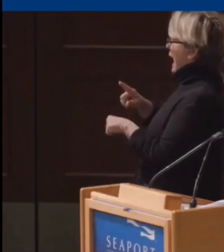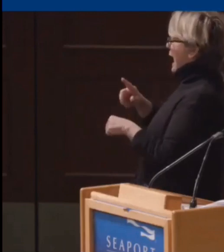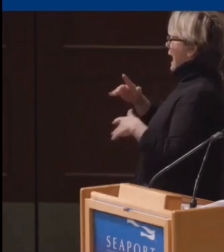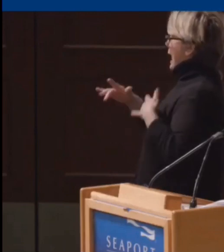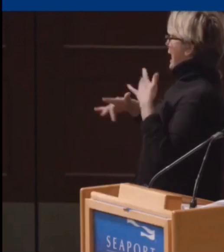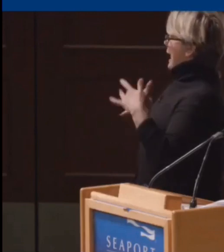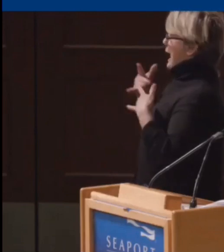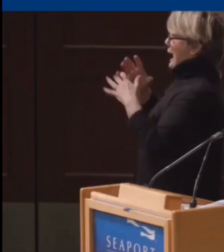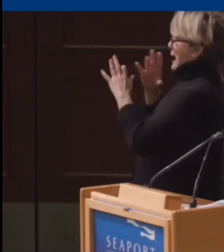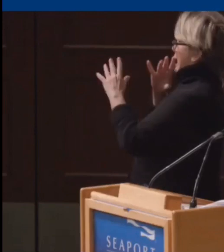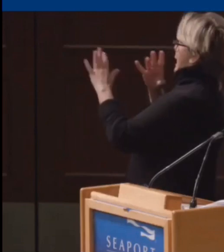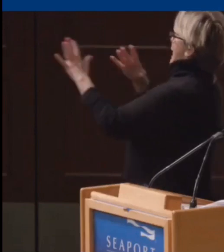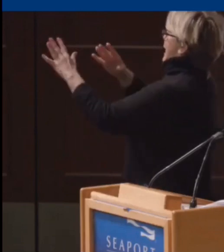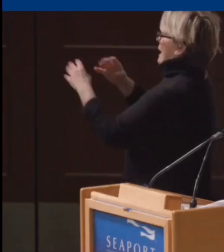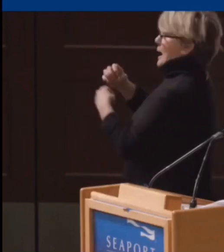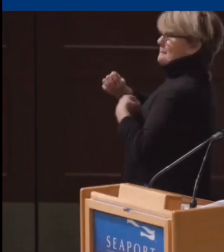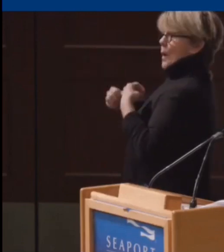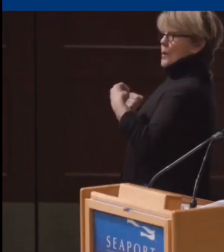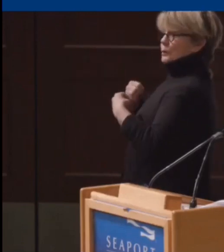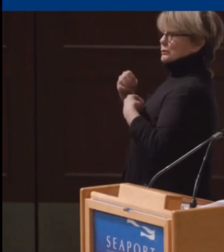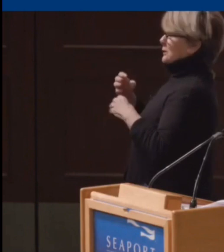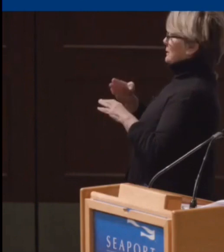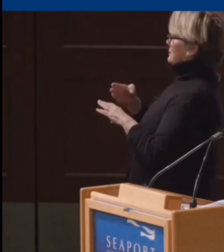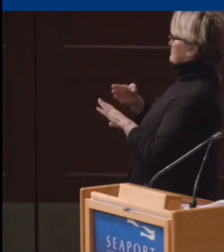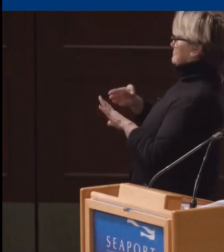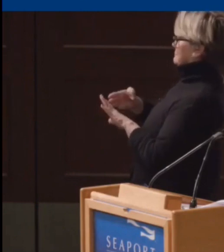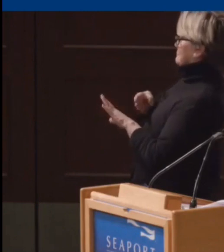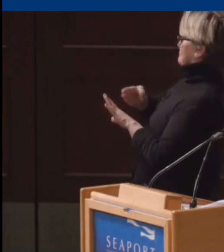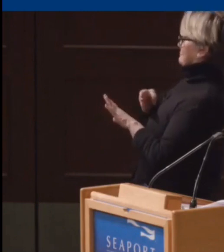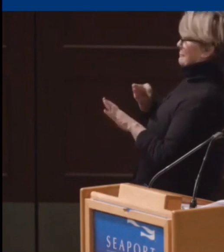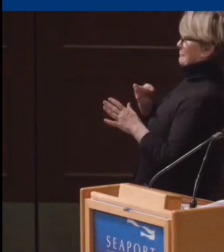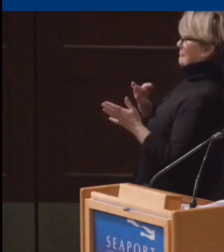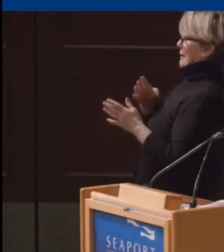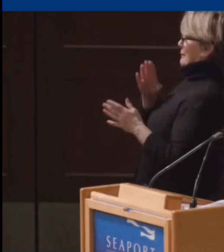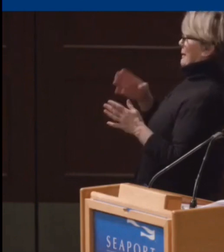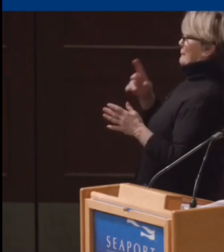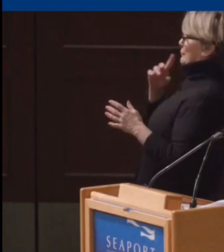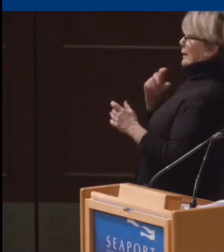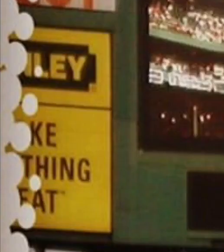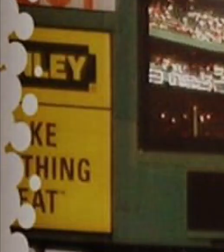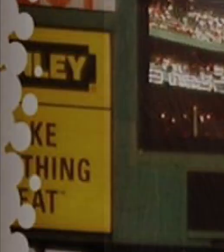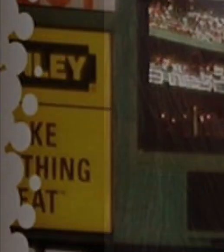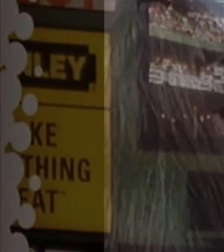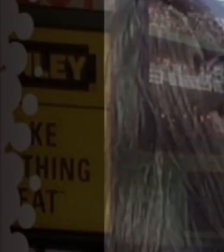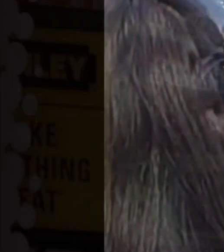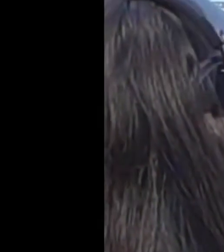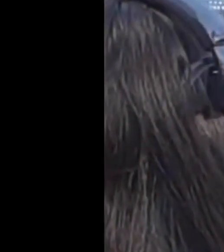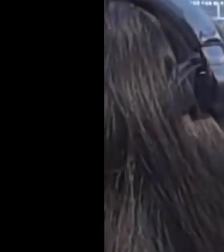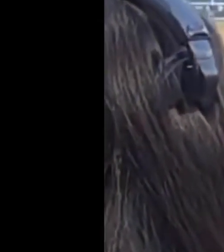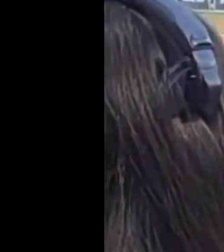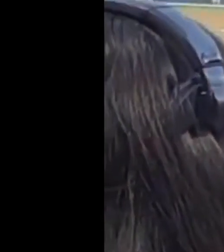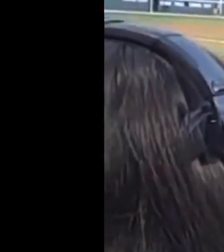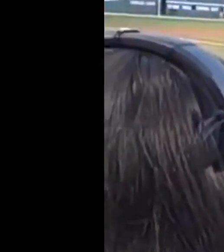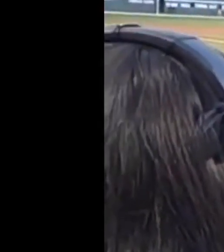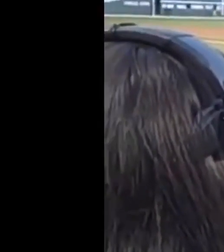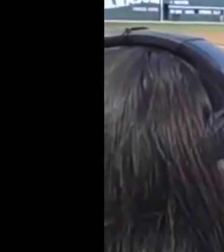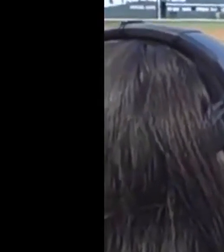expressed a lot of emotion, and I had just underwent a once-in-a-lifetime experience.